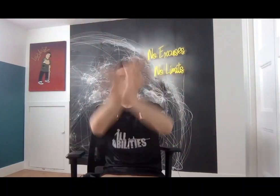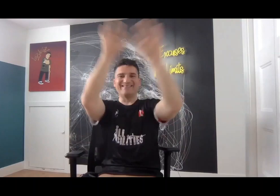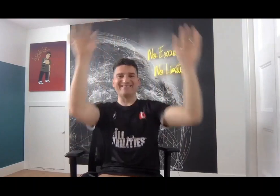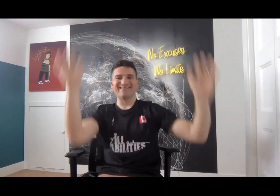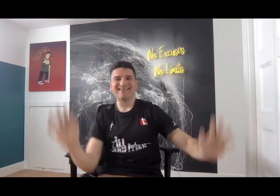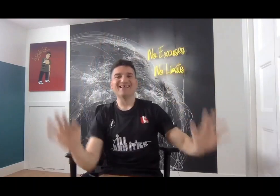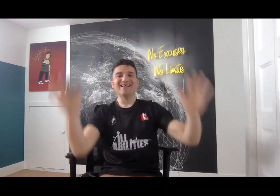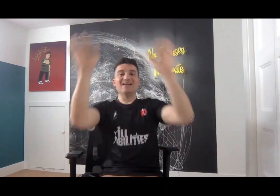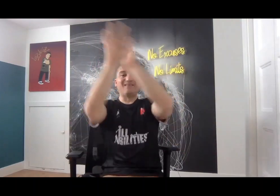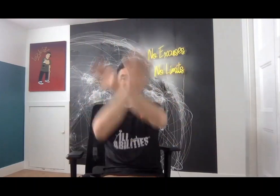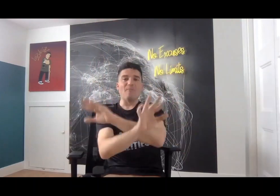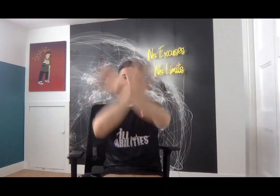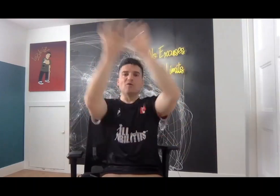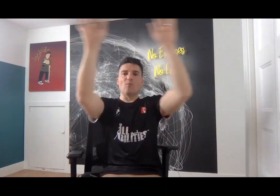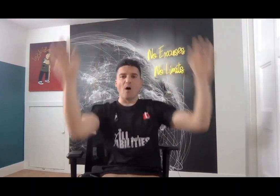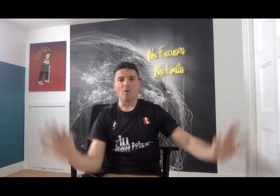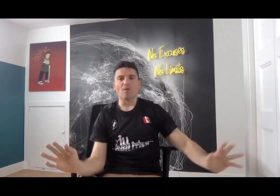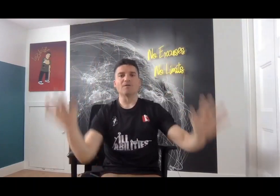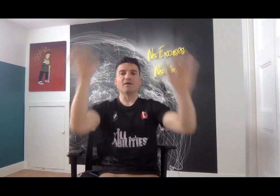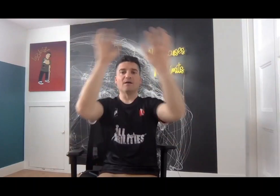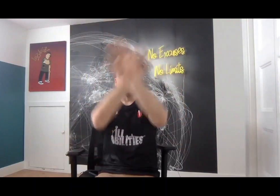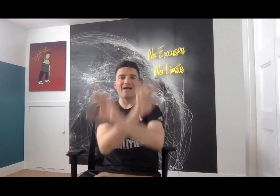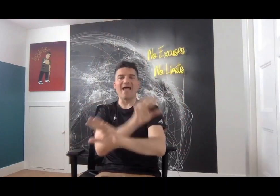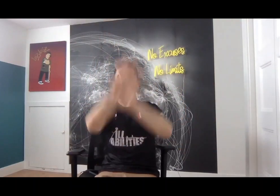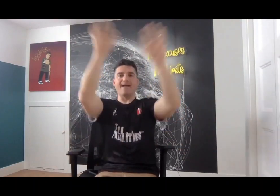Nice. C'est bon tout le monde.